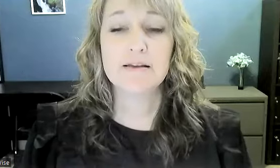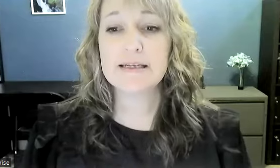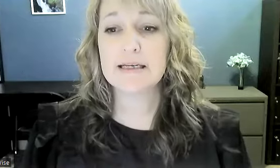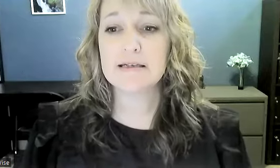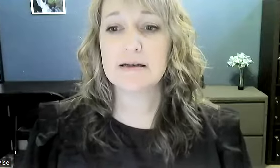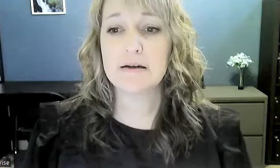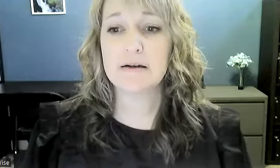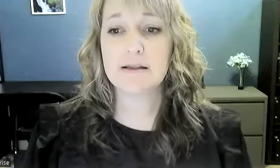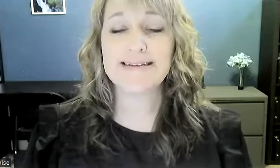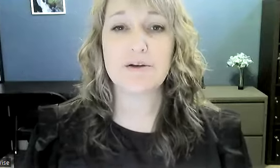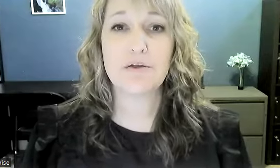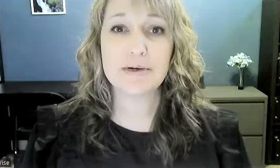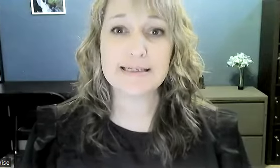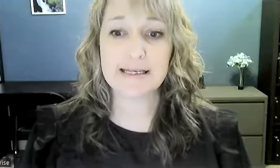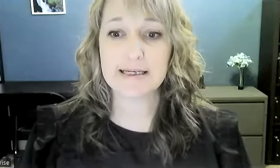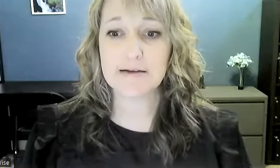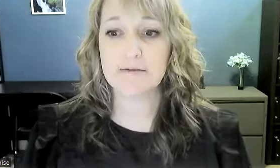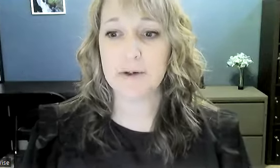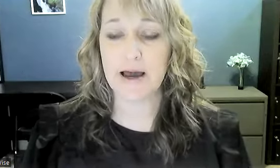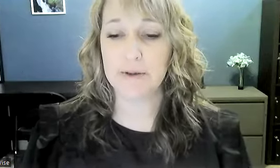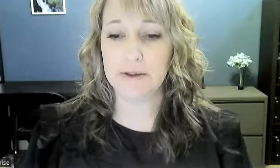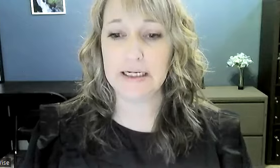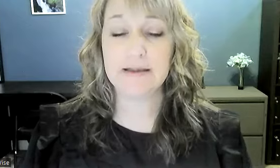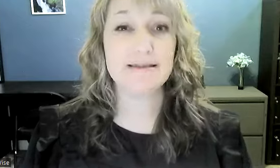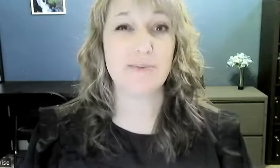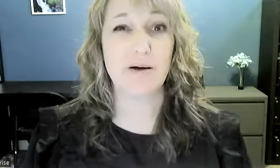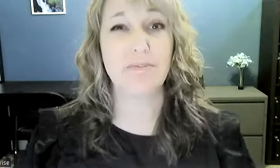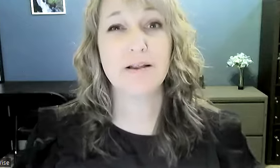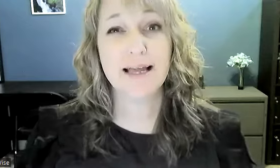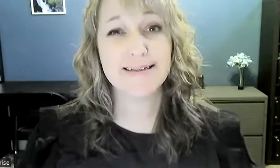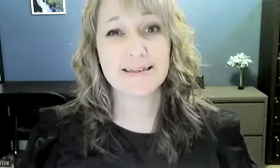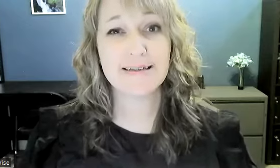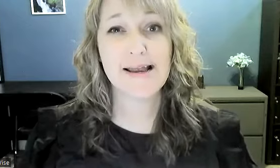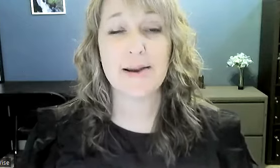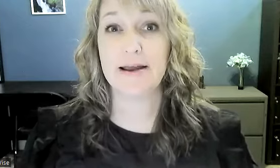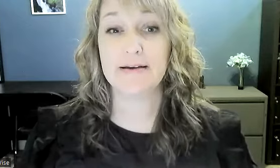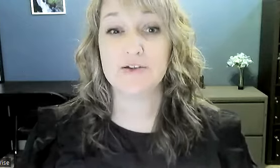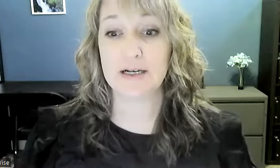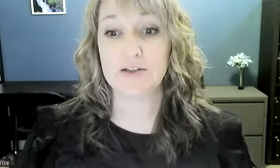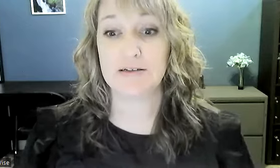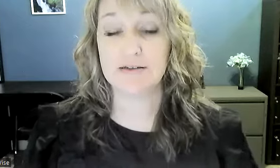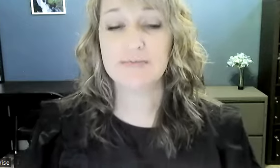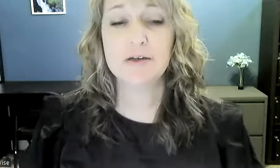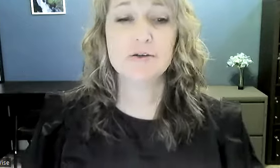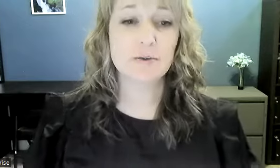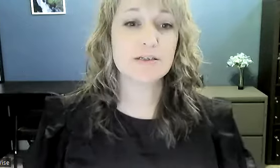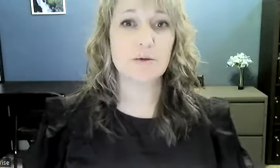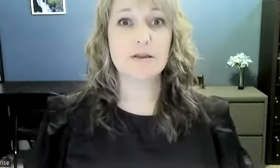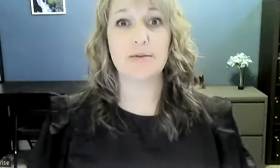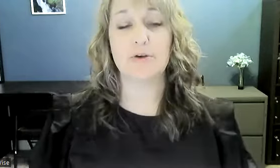This is lesson 3-6 vocabulary. This is about places and directions. So we're going to start with